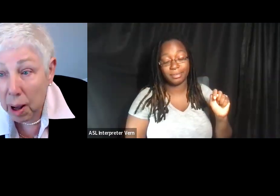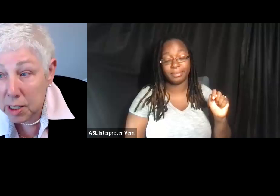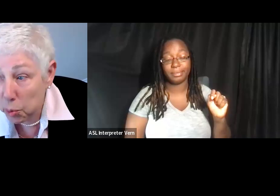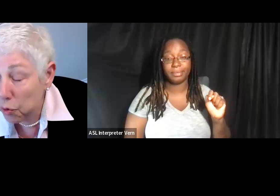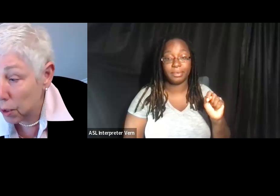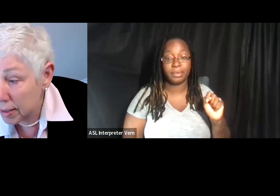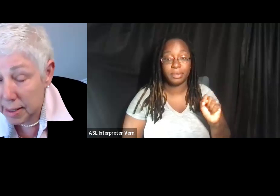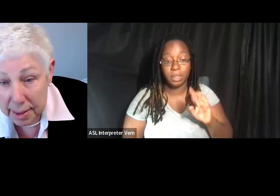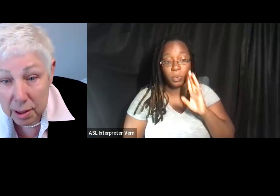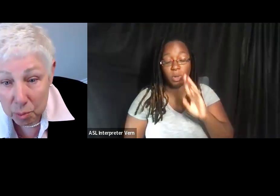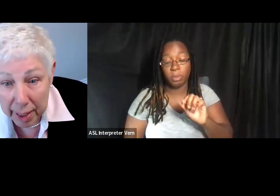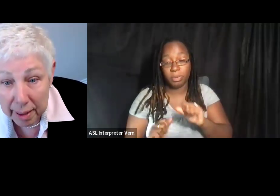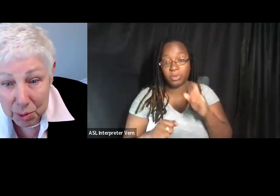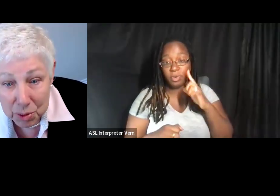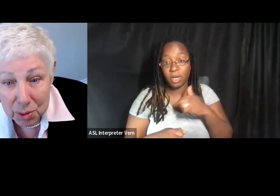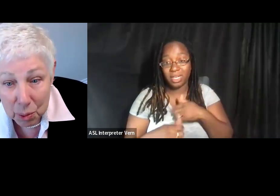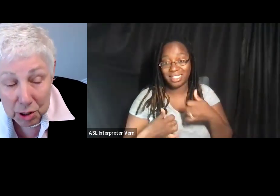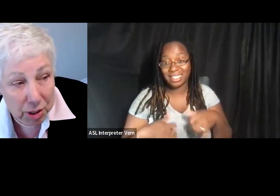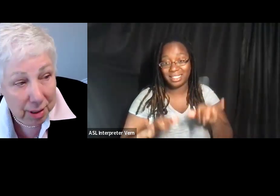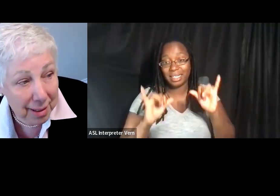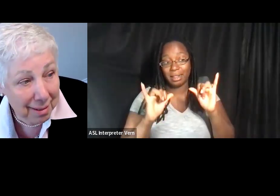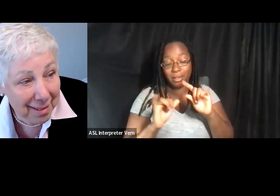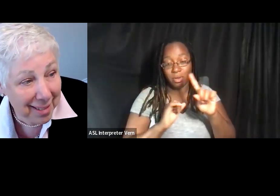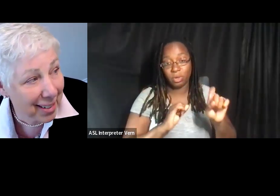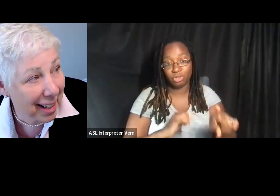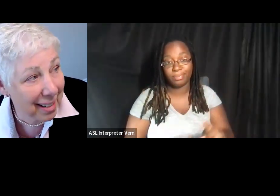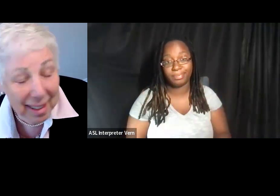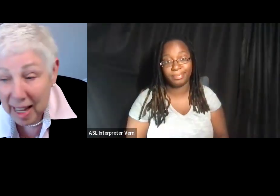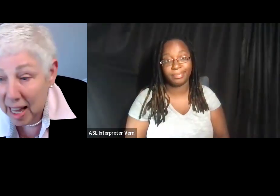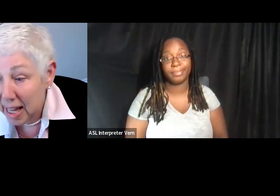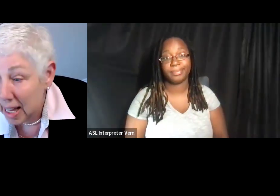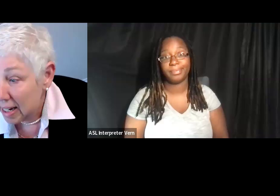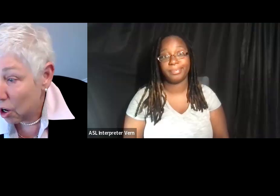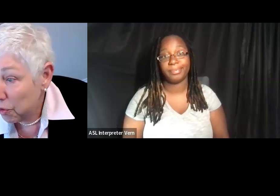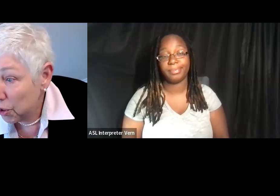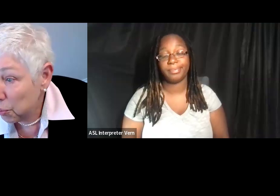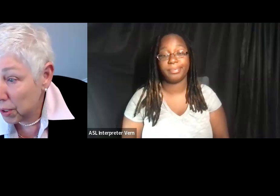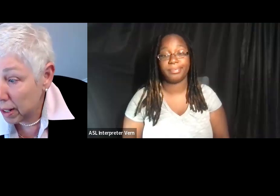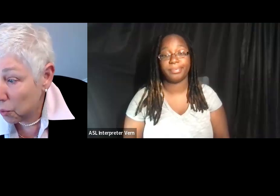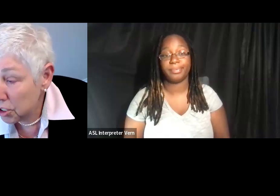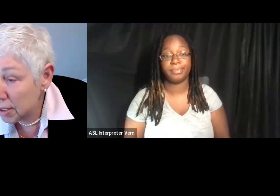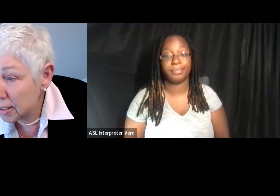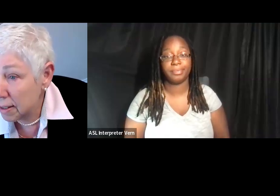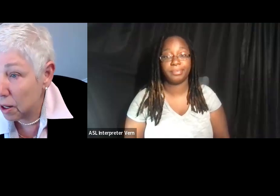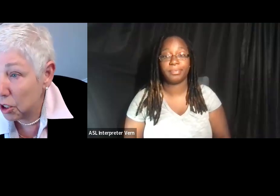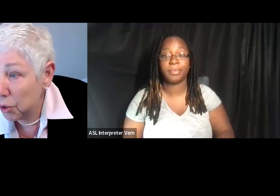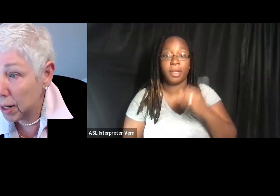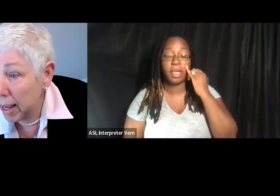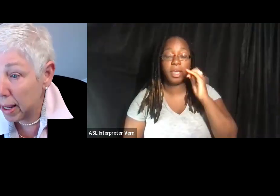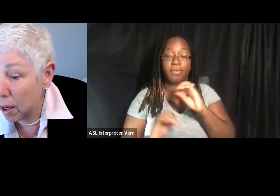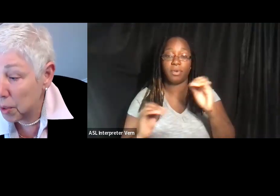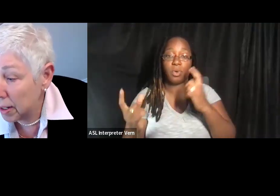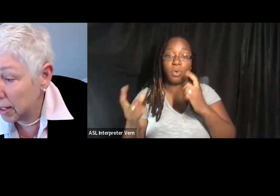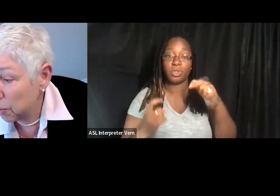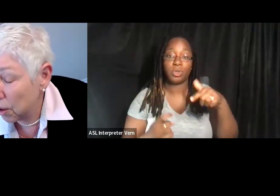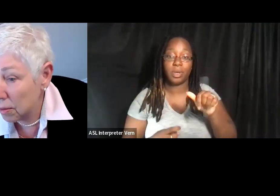makes it possible for us to still make those questions. Okay. Now, if you don't put any questions in that